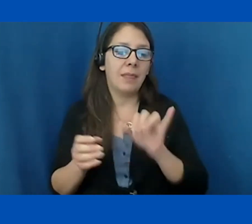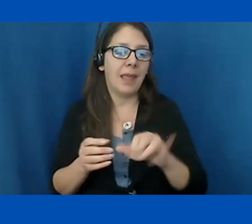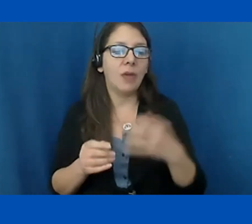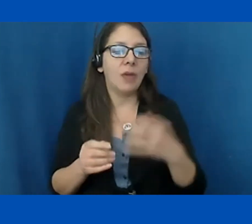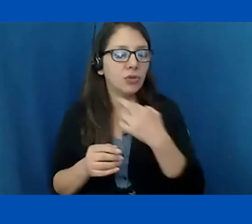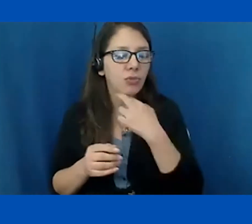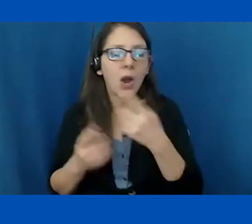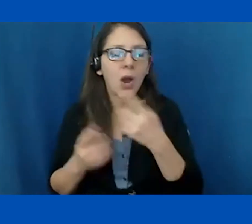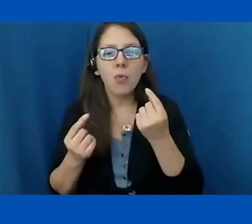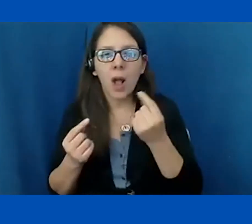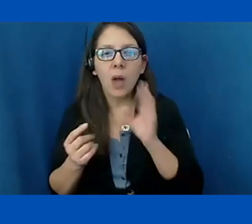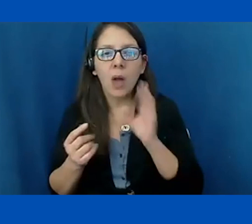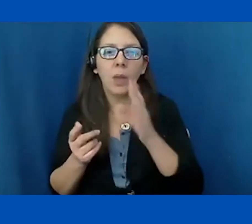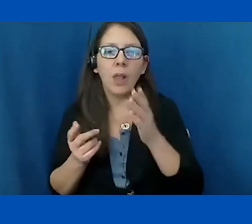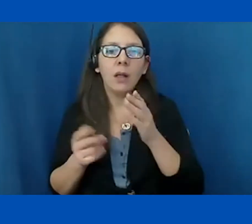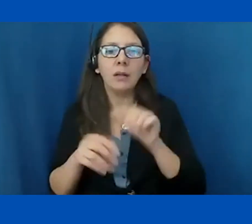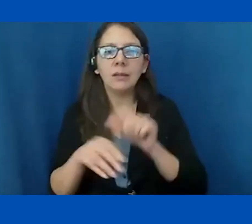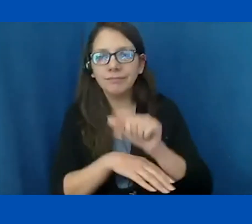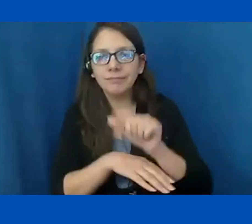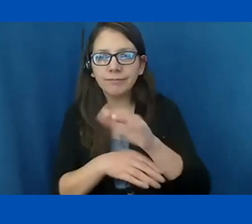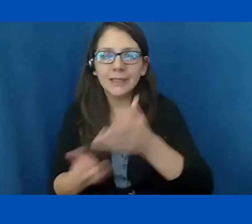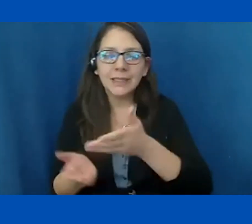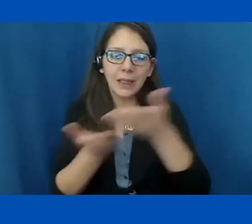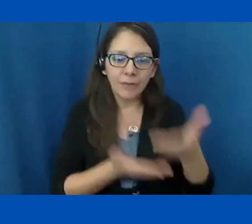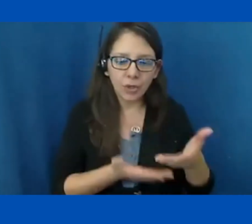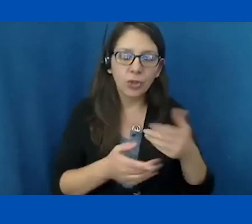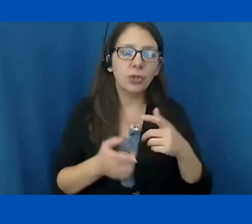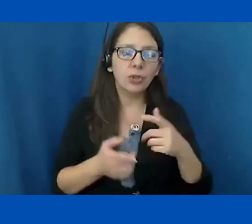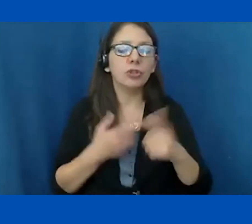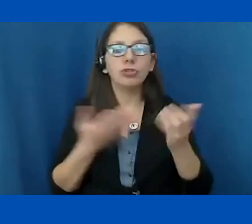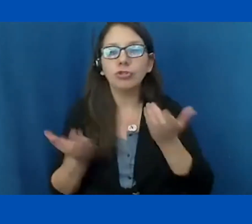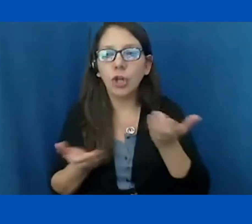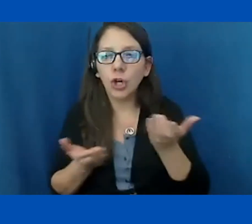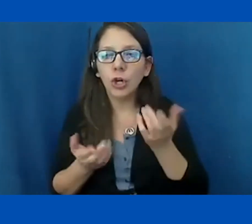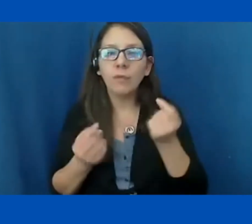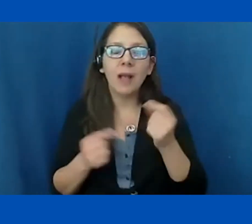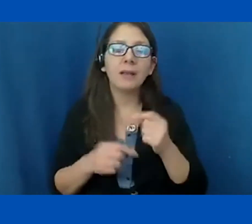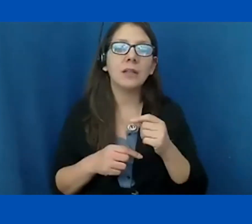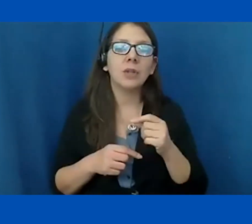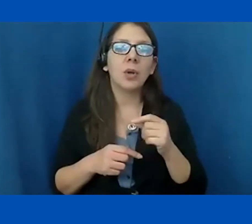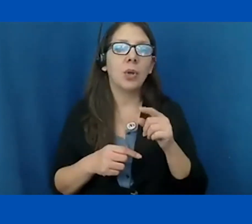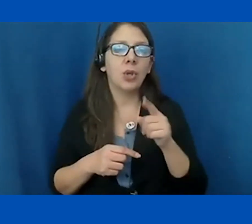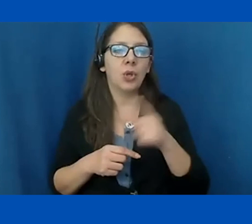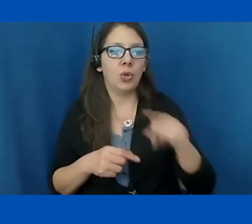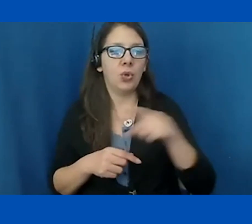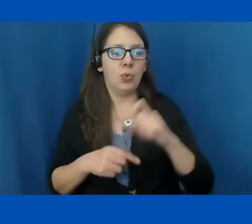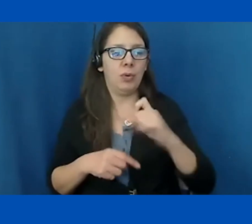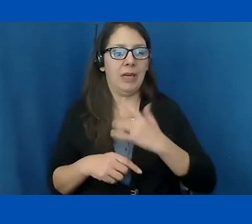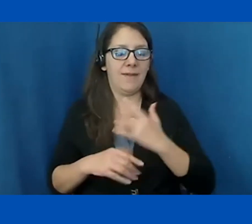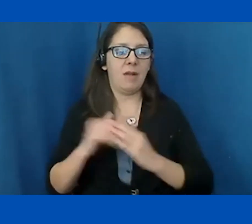stuff like that. Thinking about asking different questions. I think it really comes down to being okay with asking the questions you need to